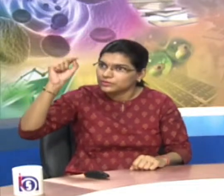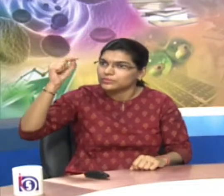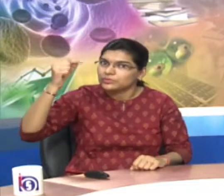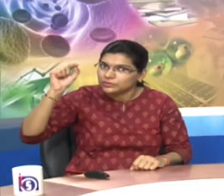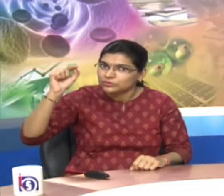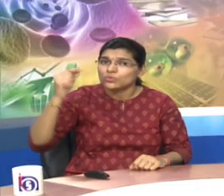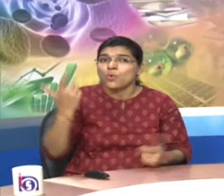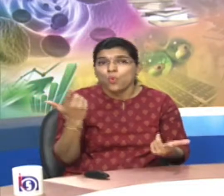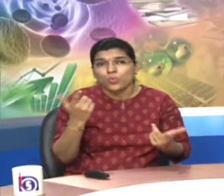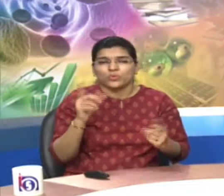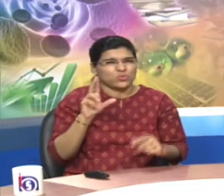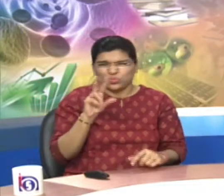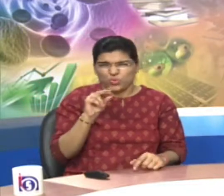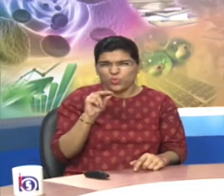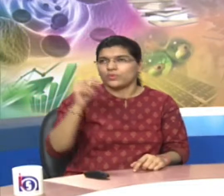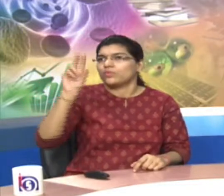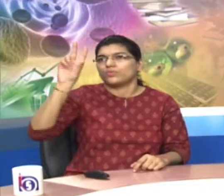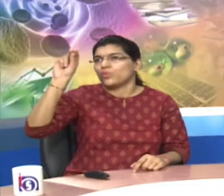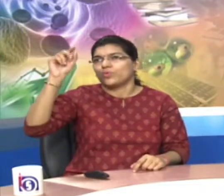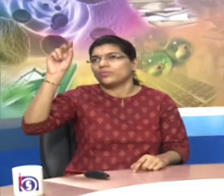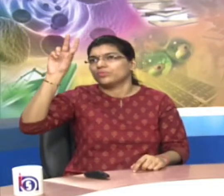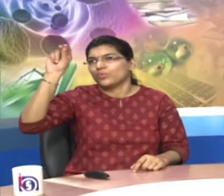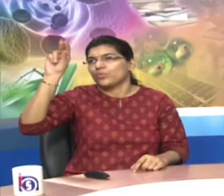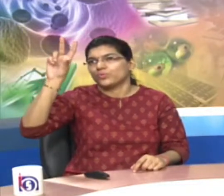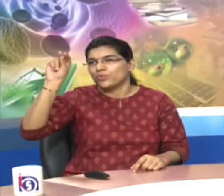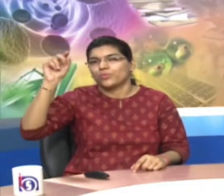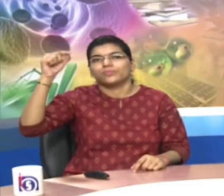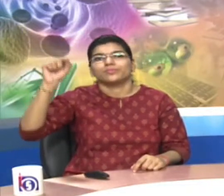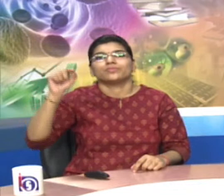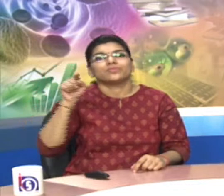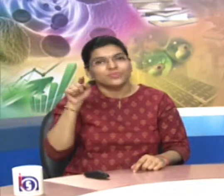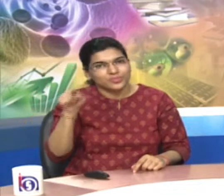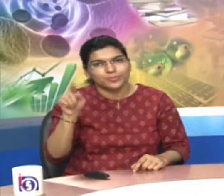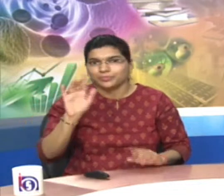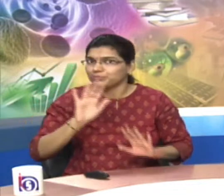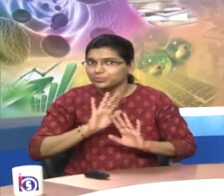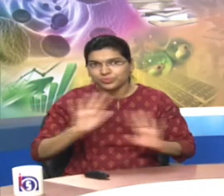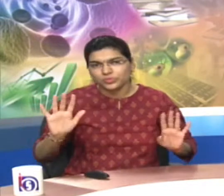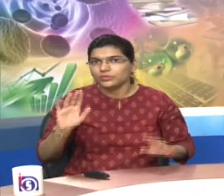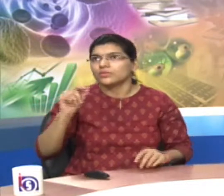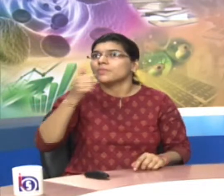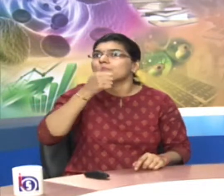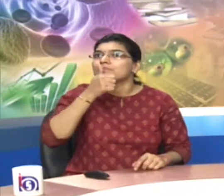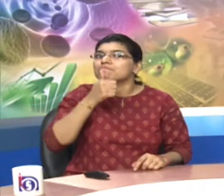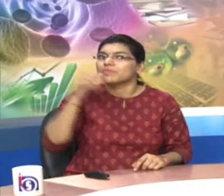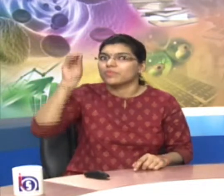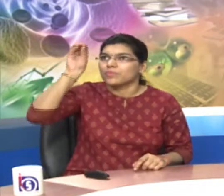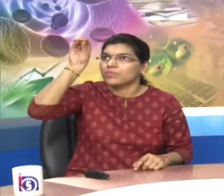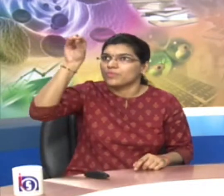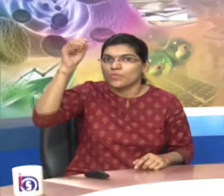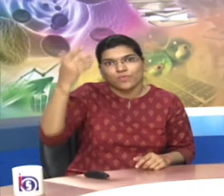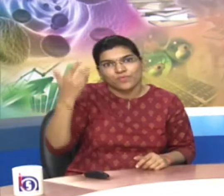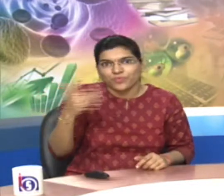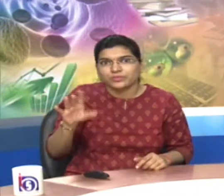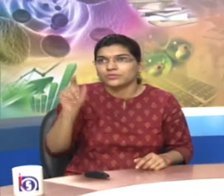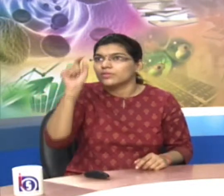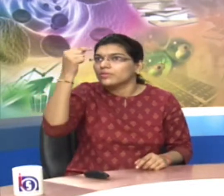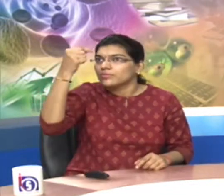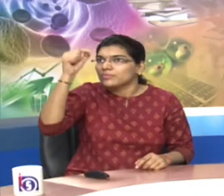changes as you can do. If you want to not to select, then that